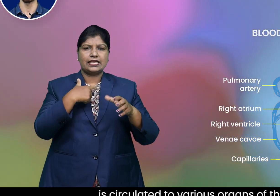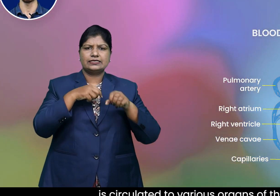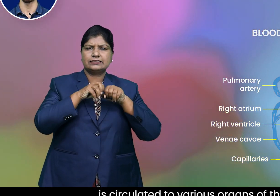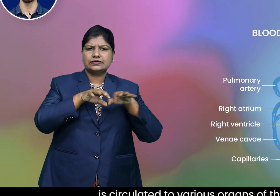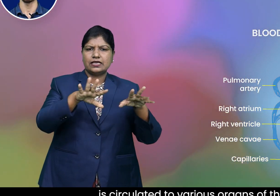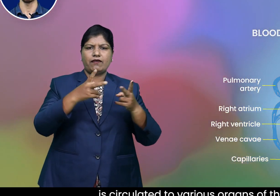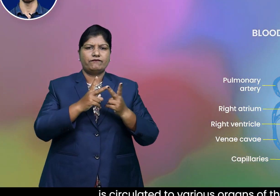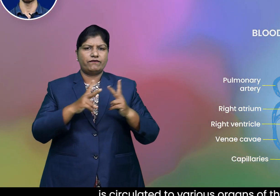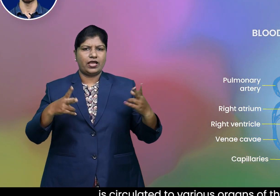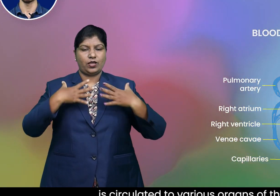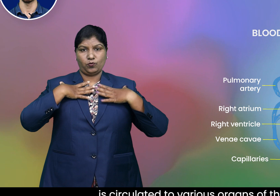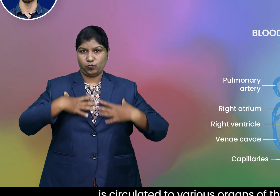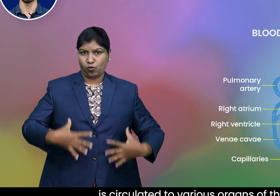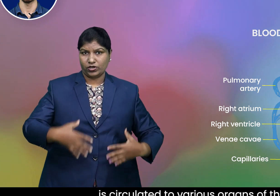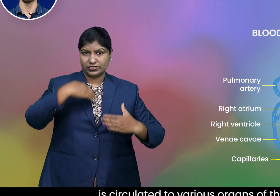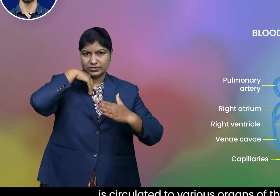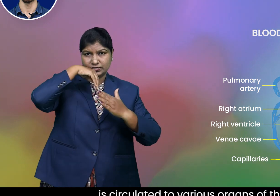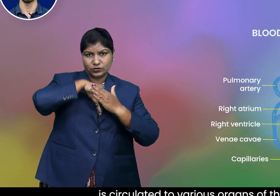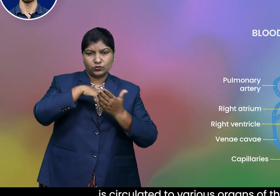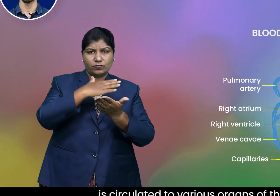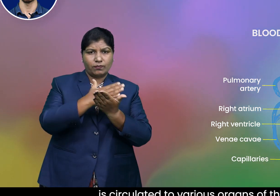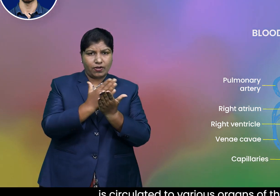body